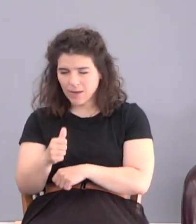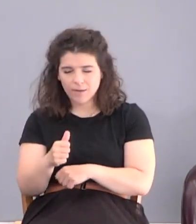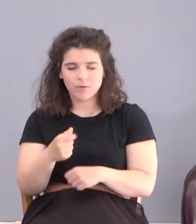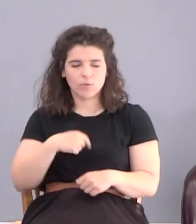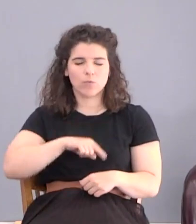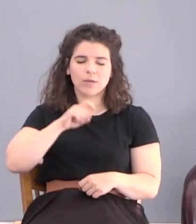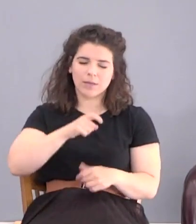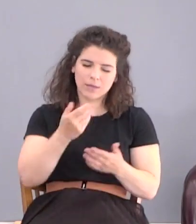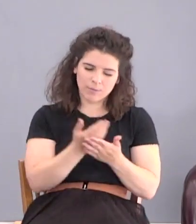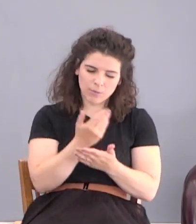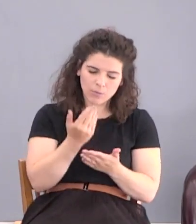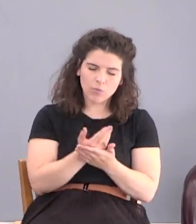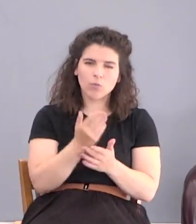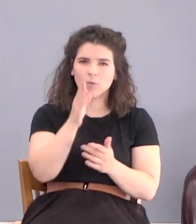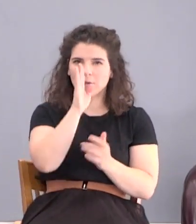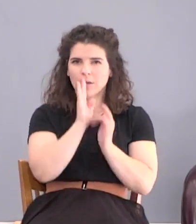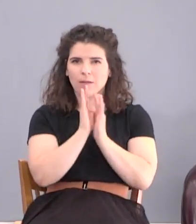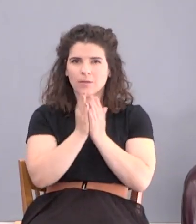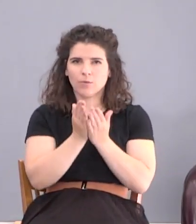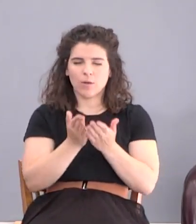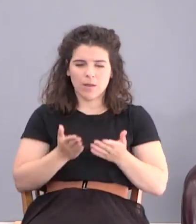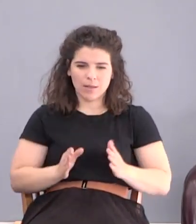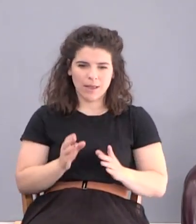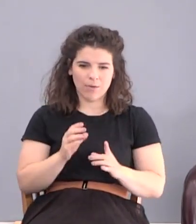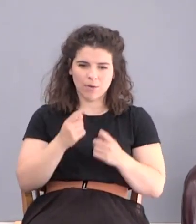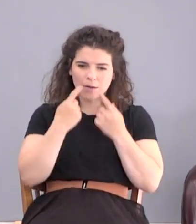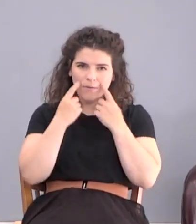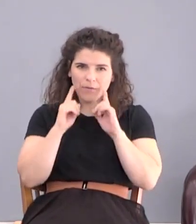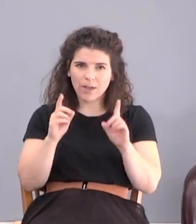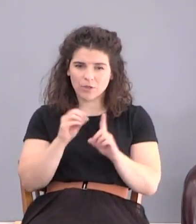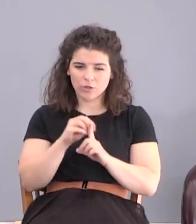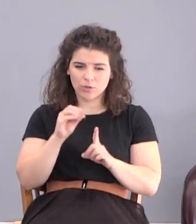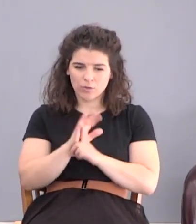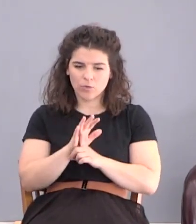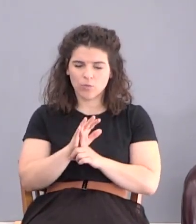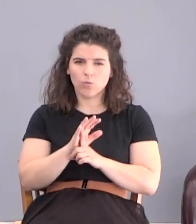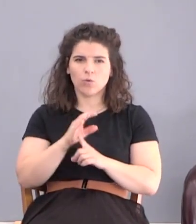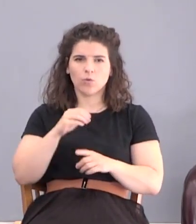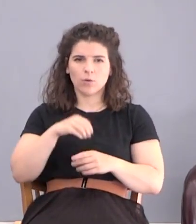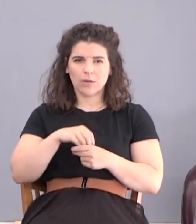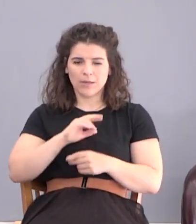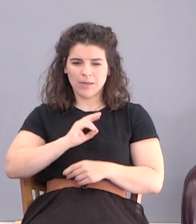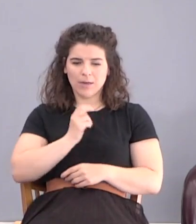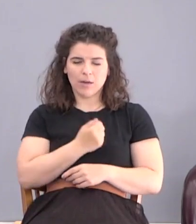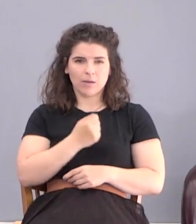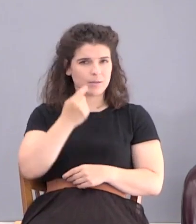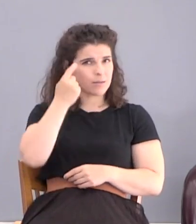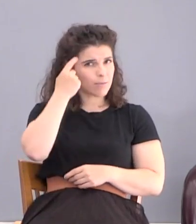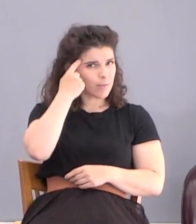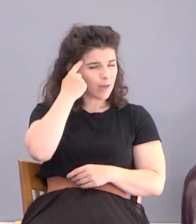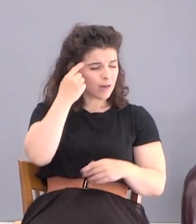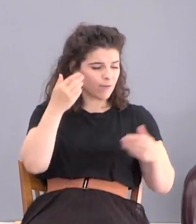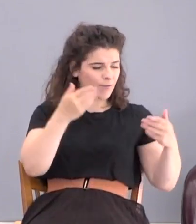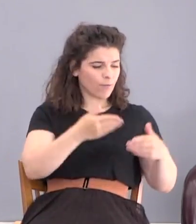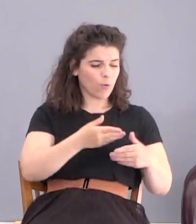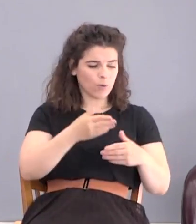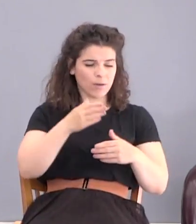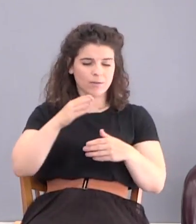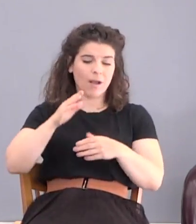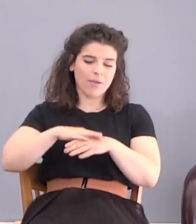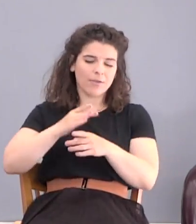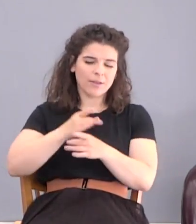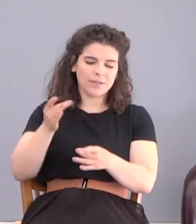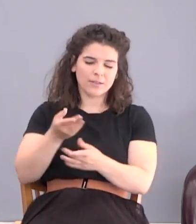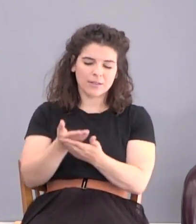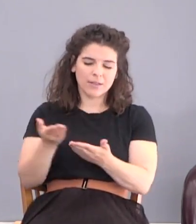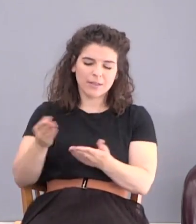to be renewed in God's word. We have to let it effectually work in us to mind the things of the spirit and set our affection on